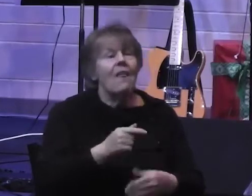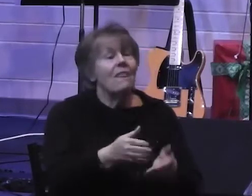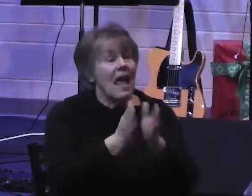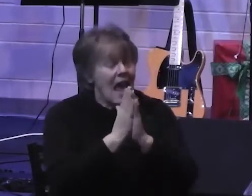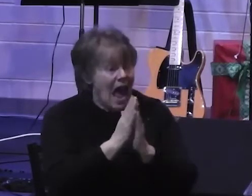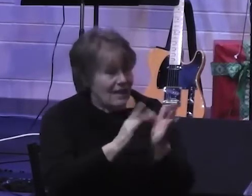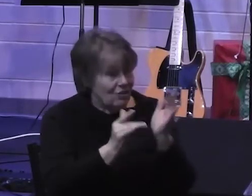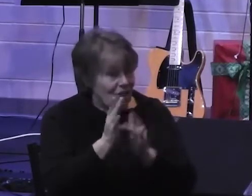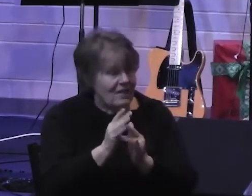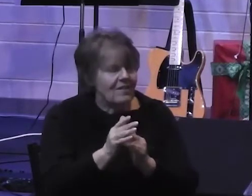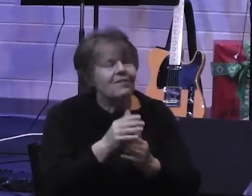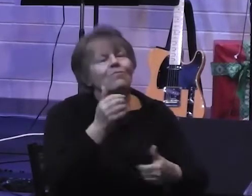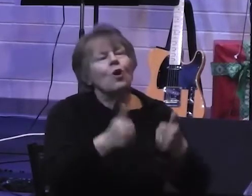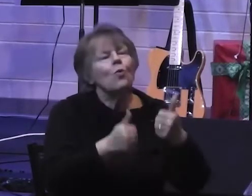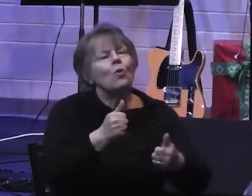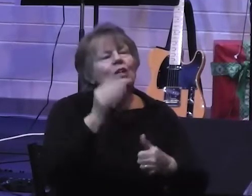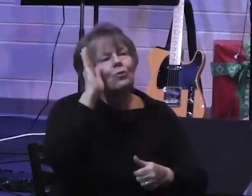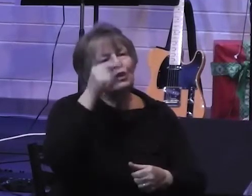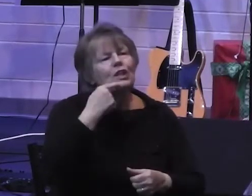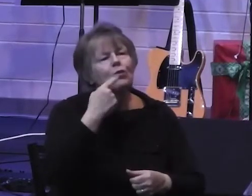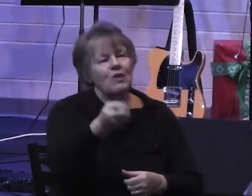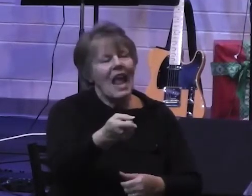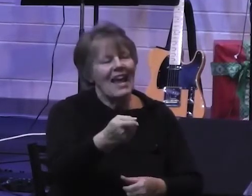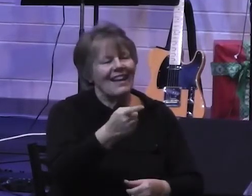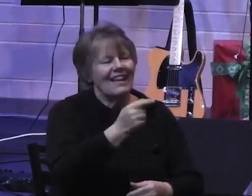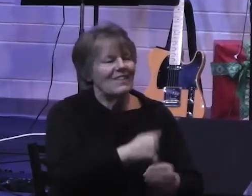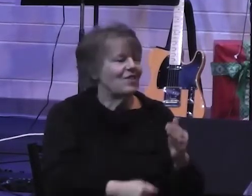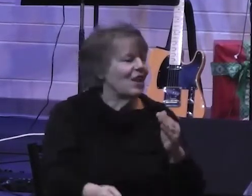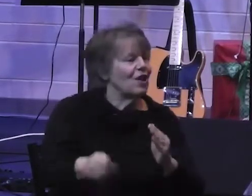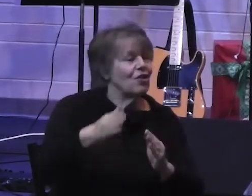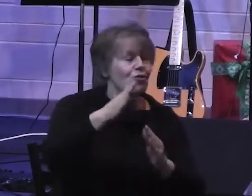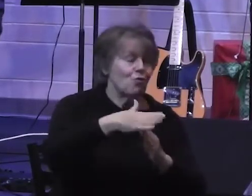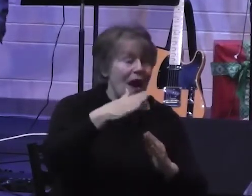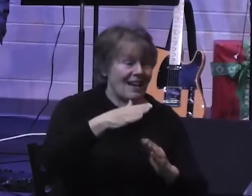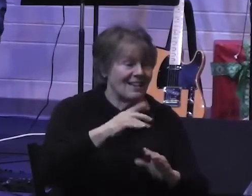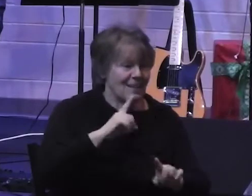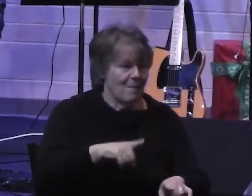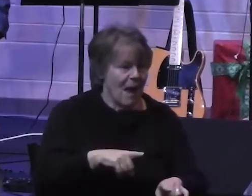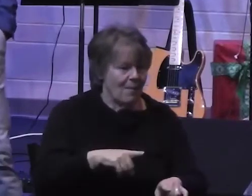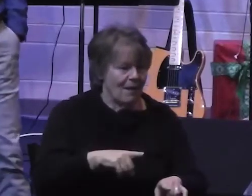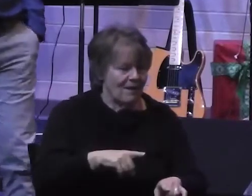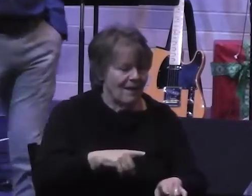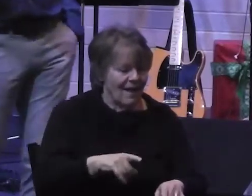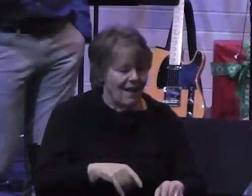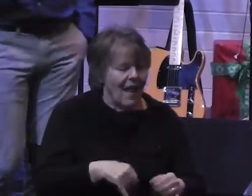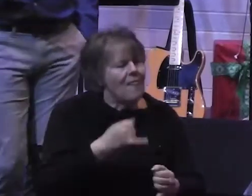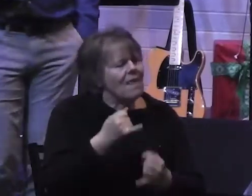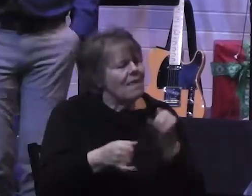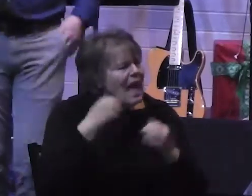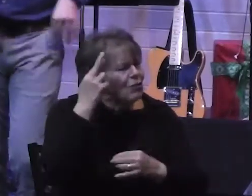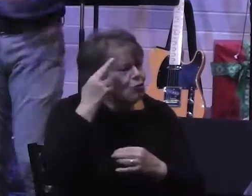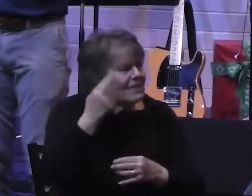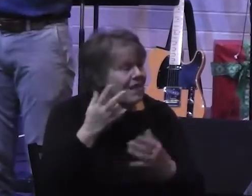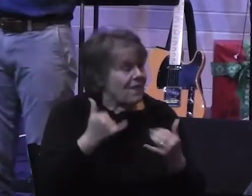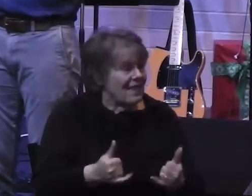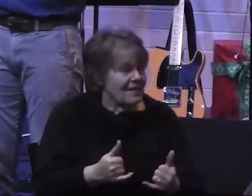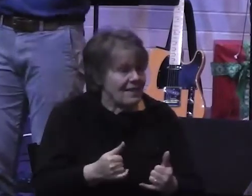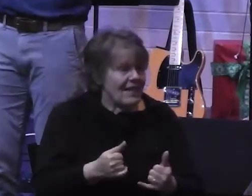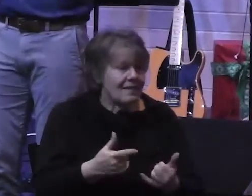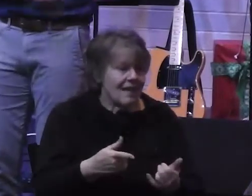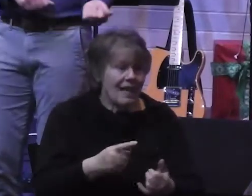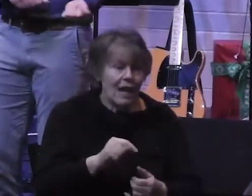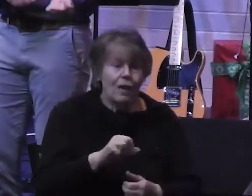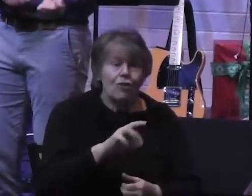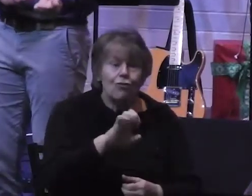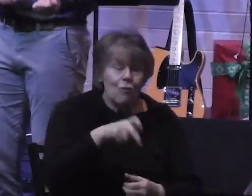when you answer the question, the greatest law? Okay, last thing about why this is a trap. It turns out that